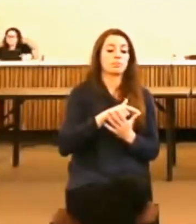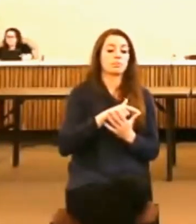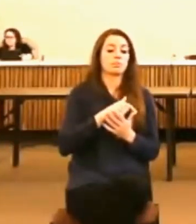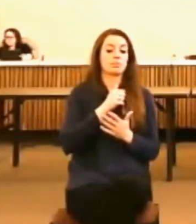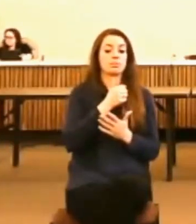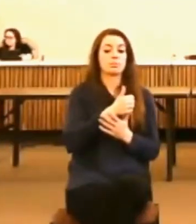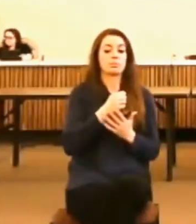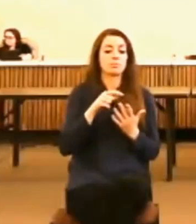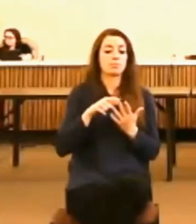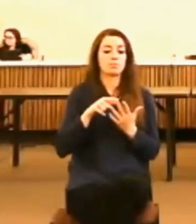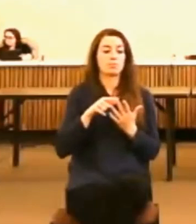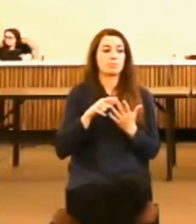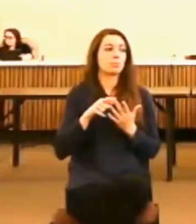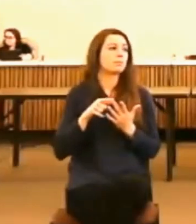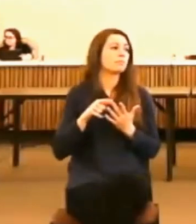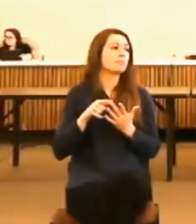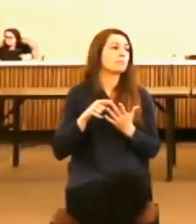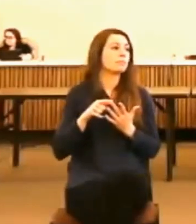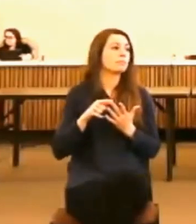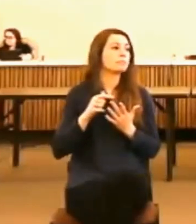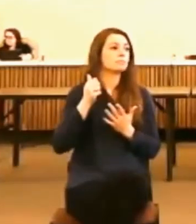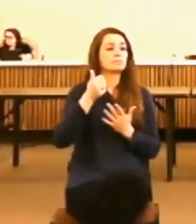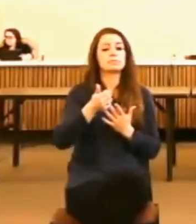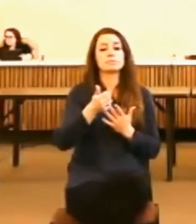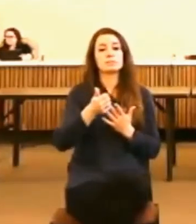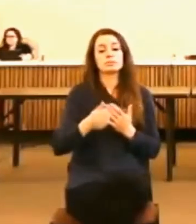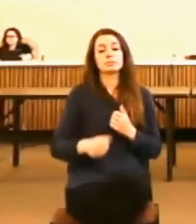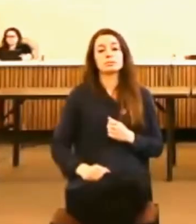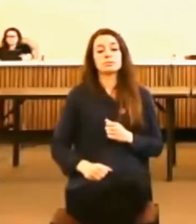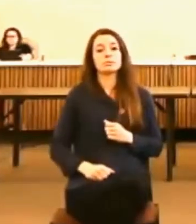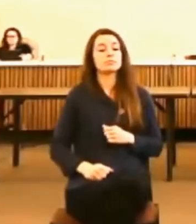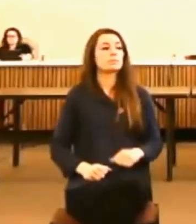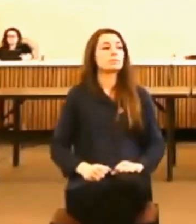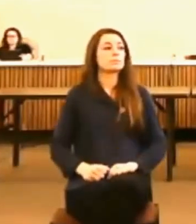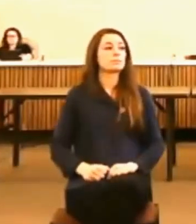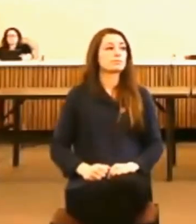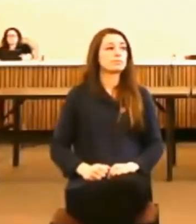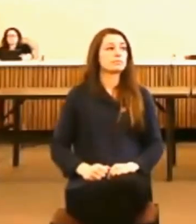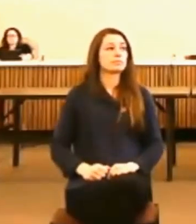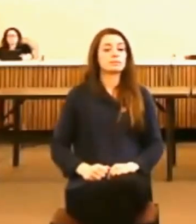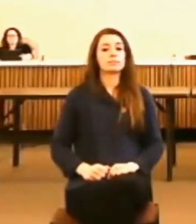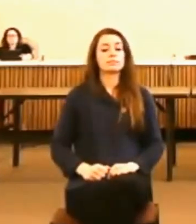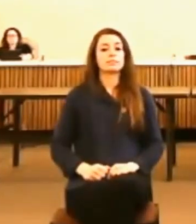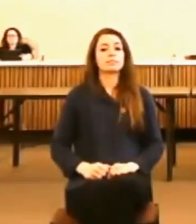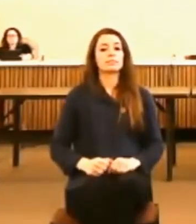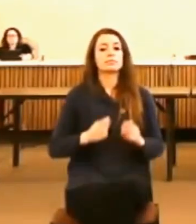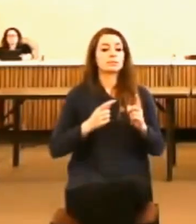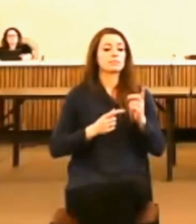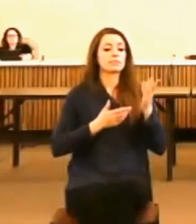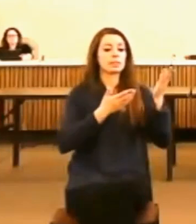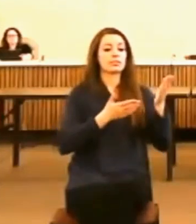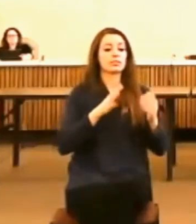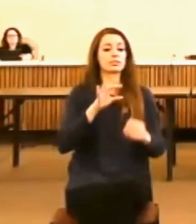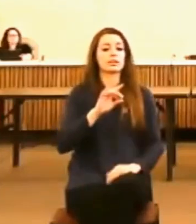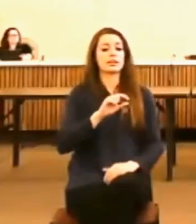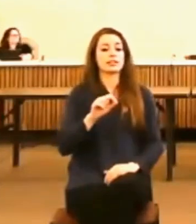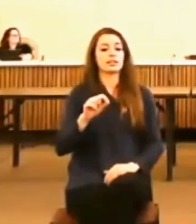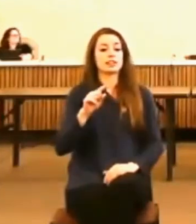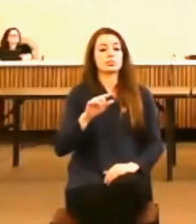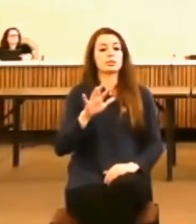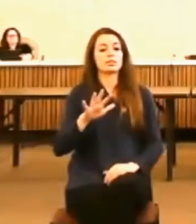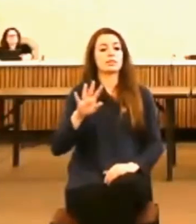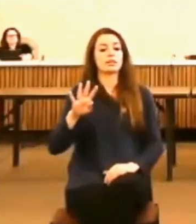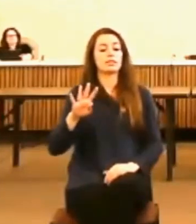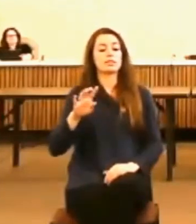disaster, various attempts were made to neutralize the threat chemically, but they did not bring the